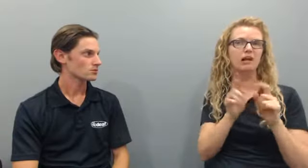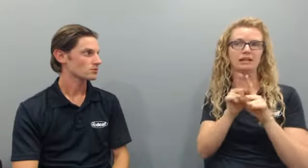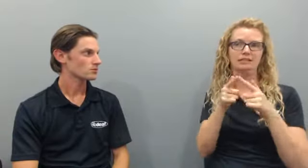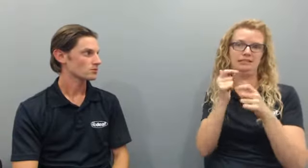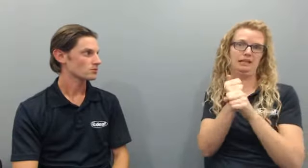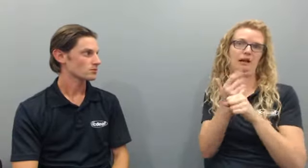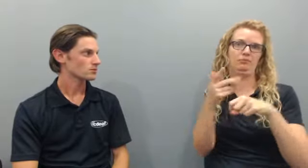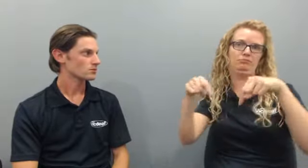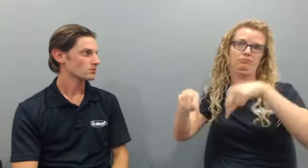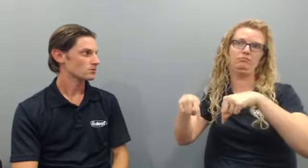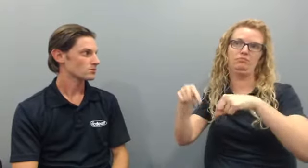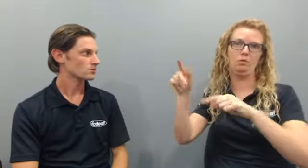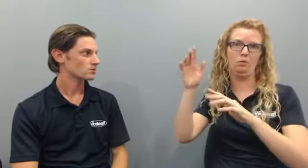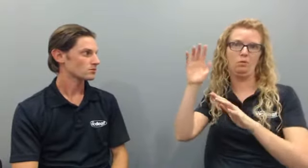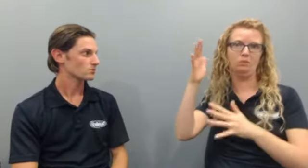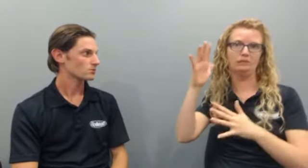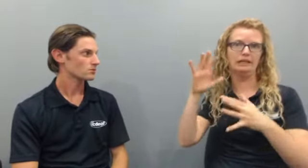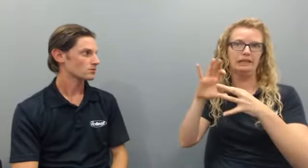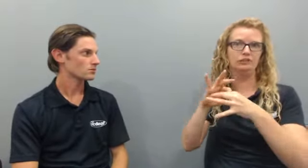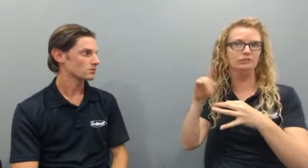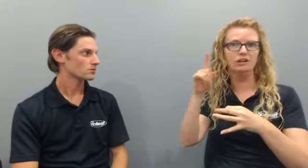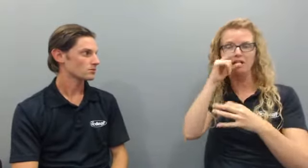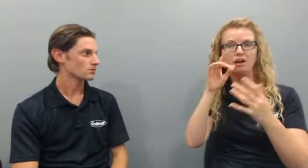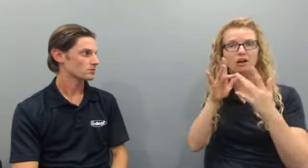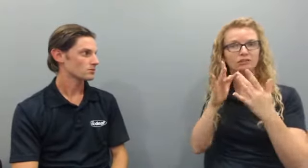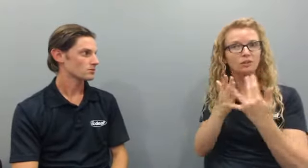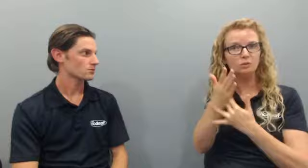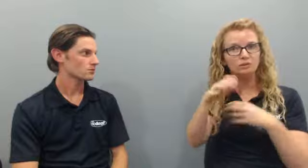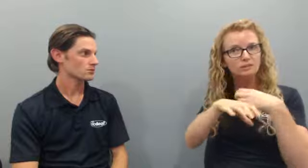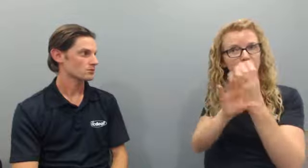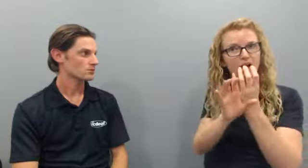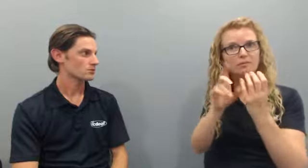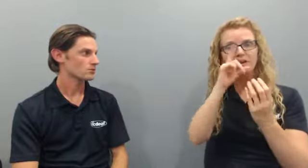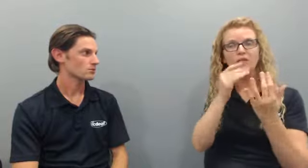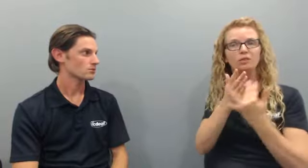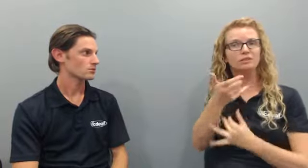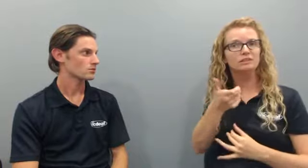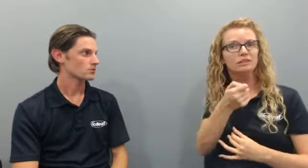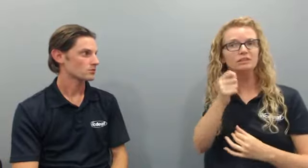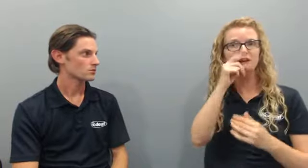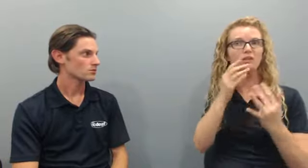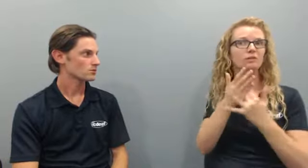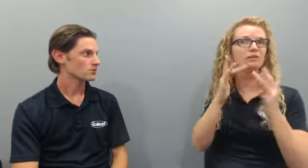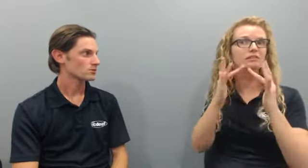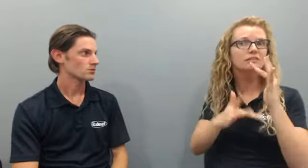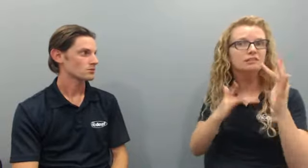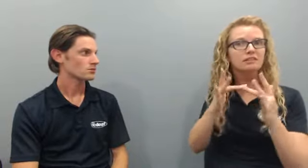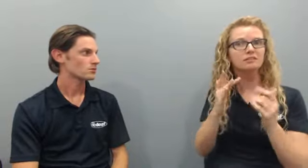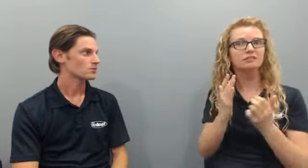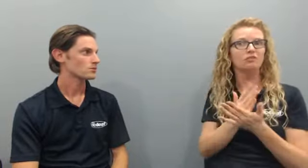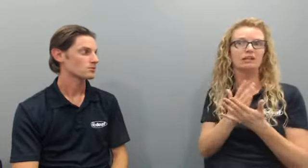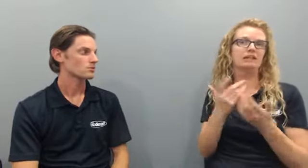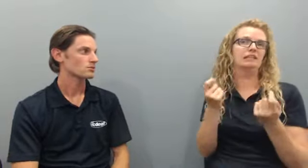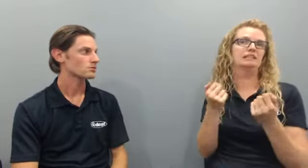them. An example is at Big Deaf we have Auslan Connection, so you can contact them using Skype, you can text, you can do it